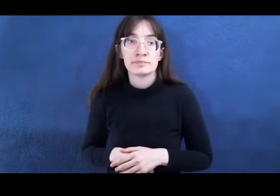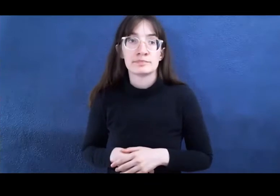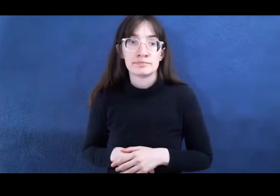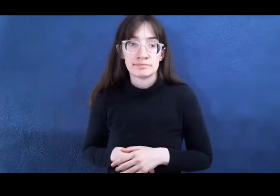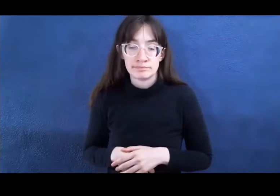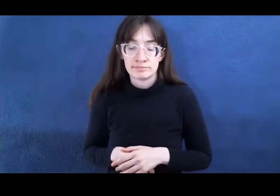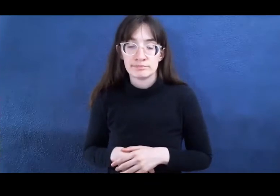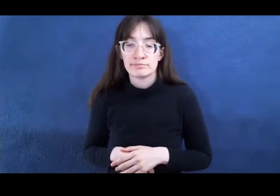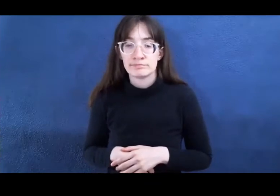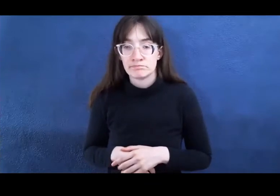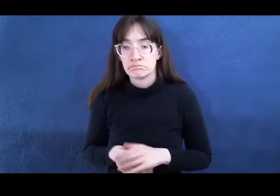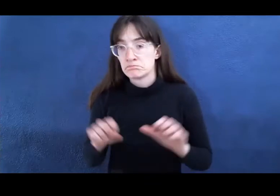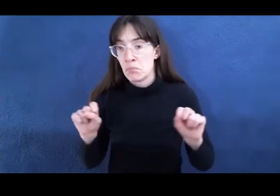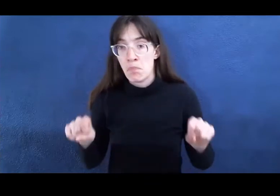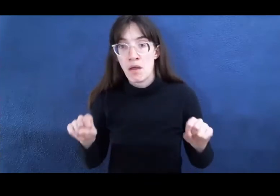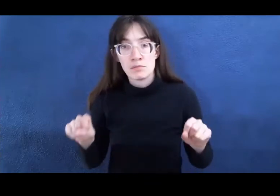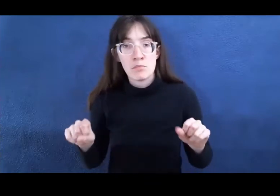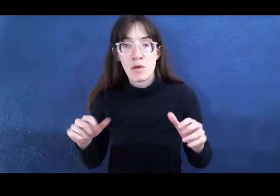down.